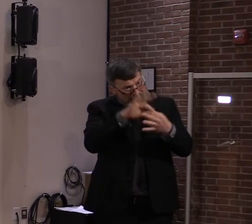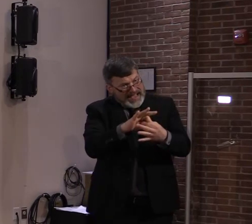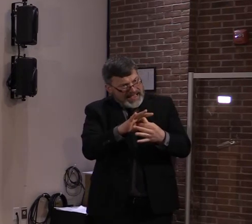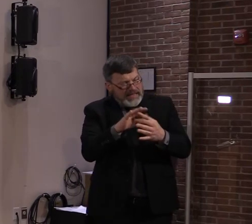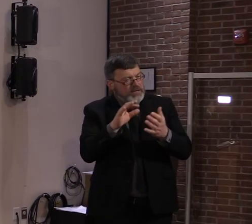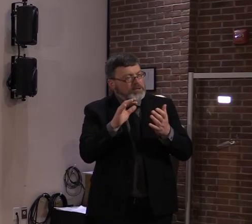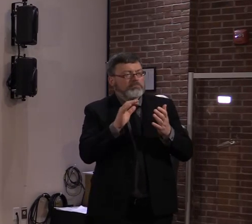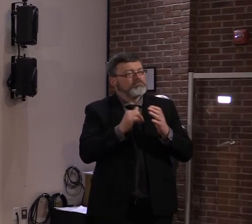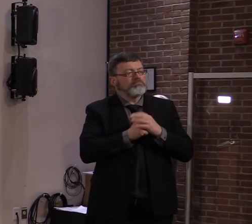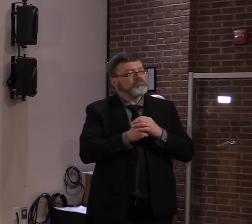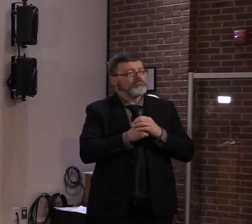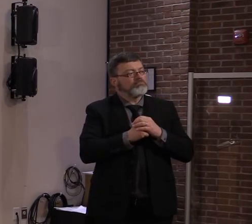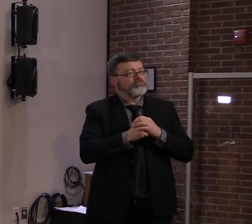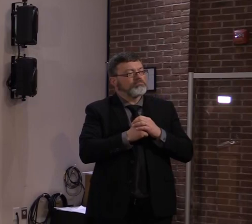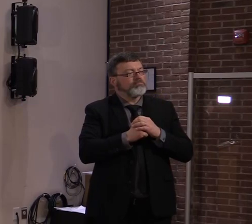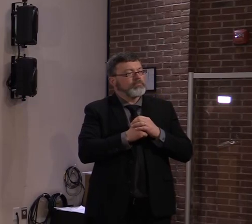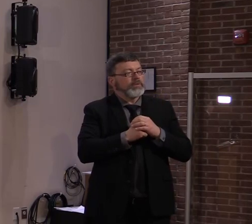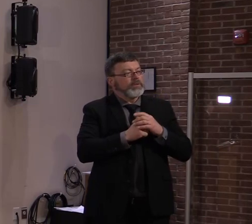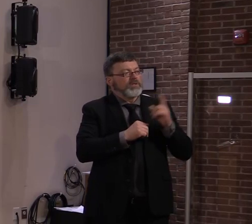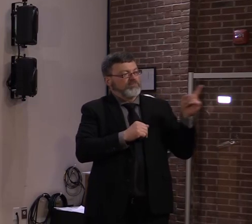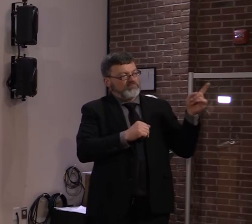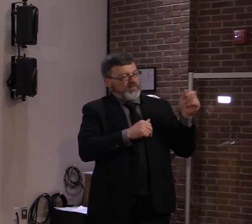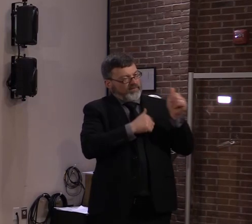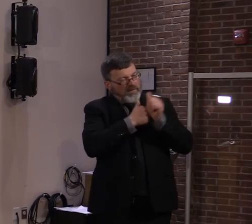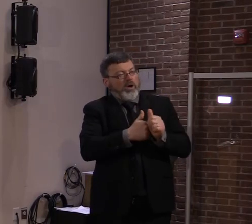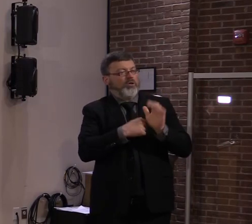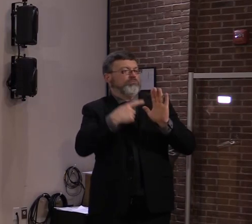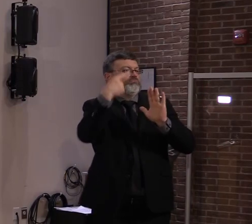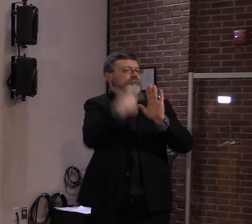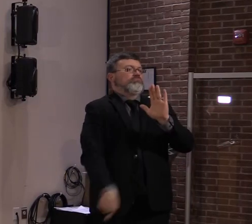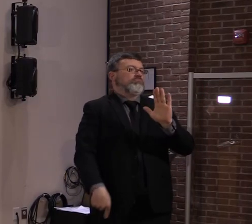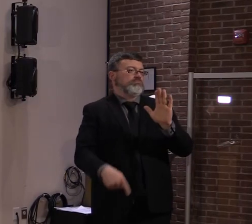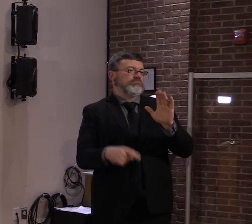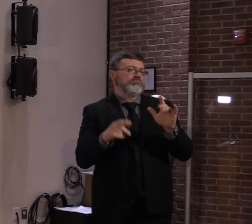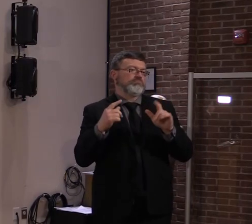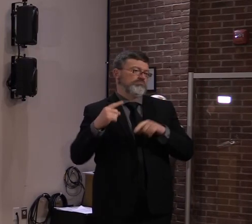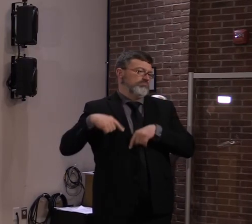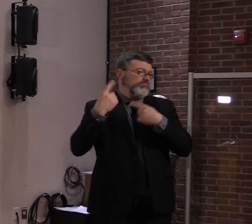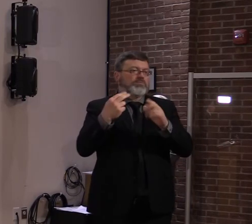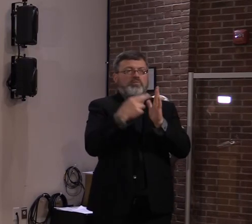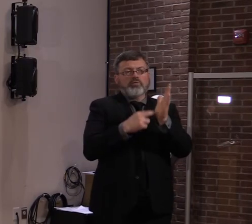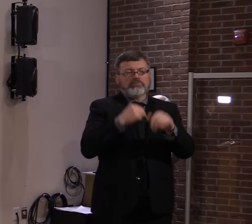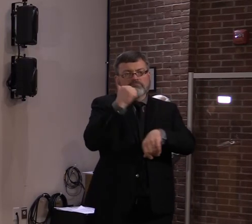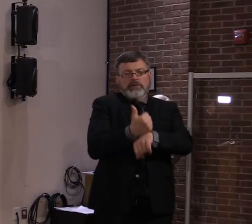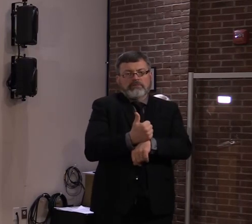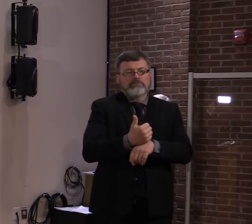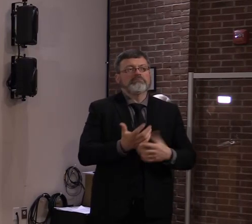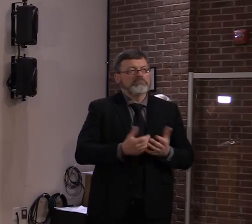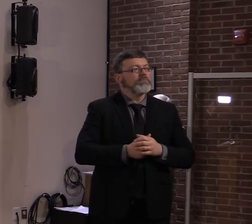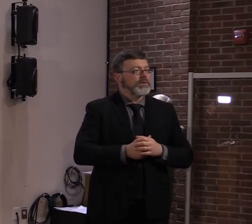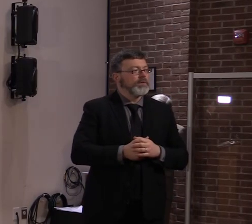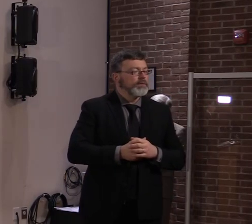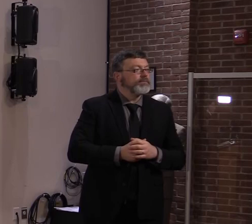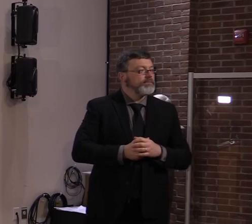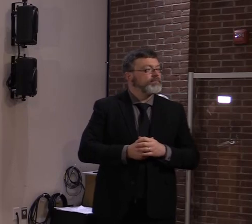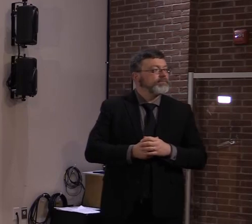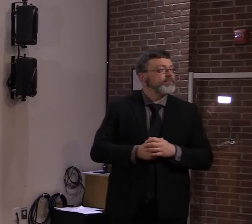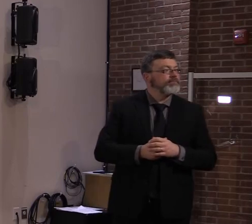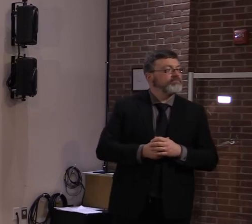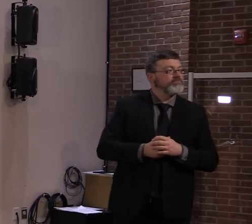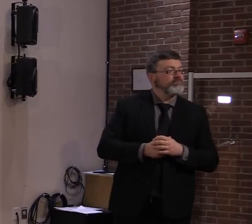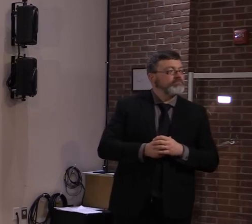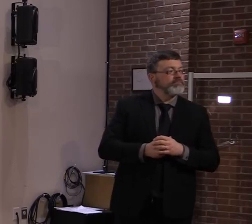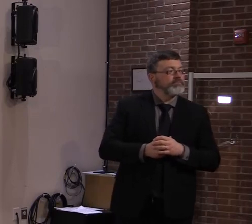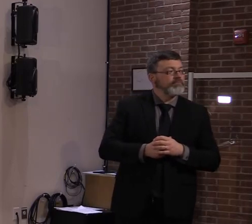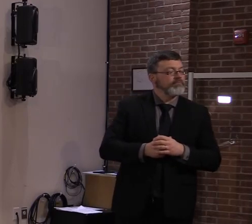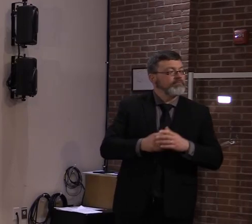ensured that there's compliance with the WARN requirements. Thanks so much. Thank you. Scooter